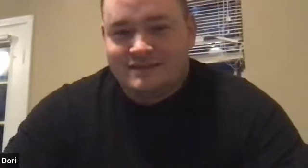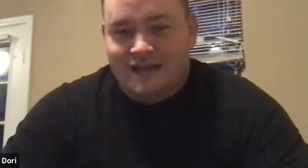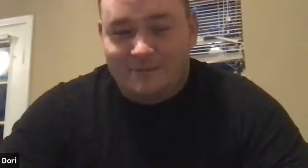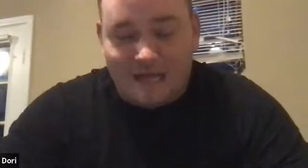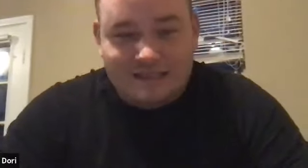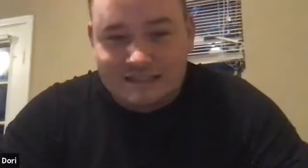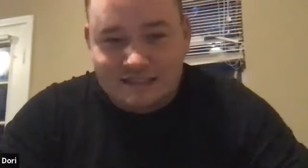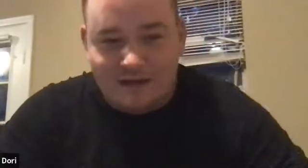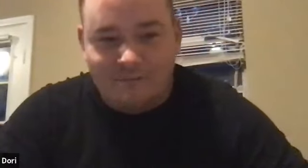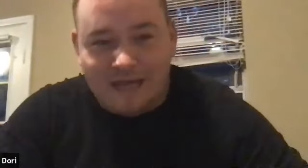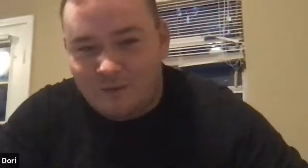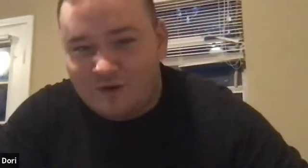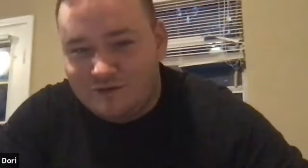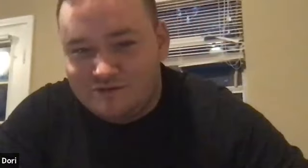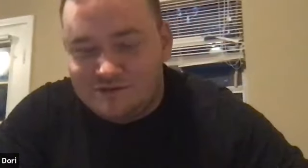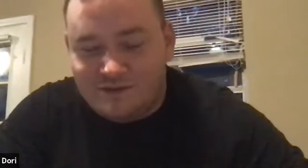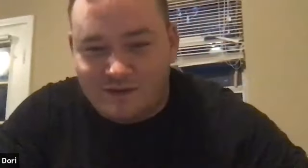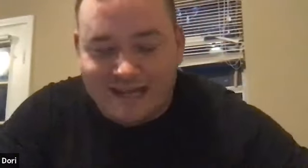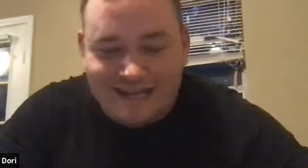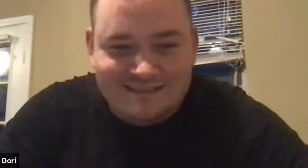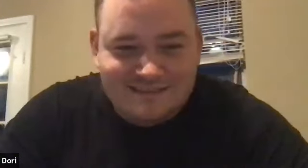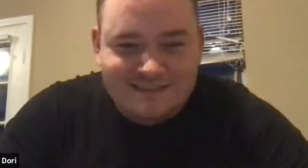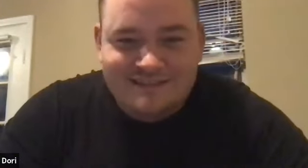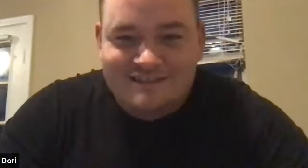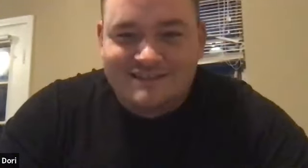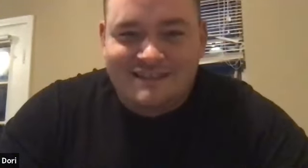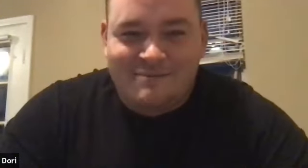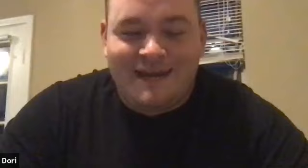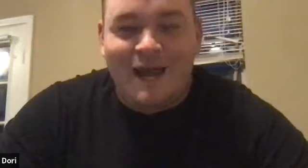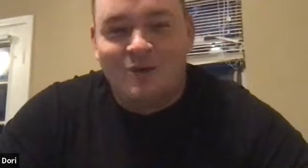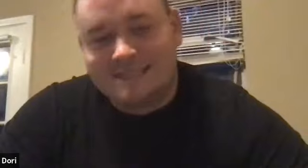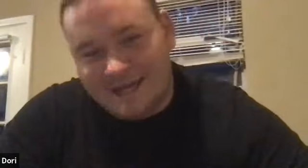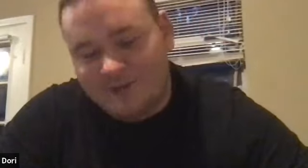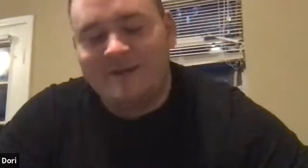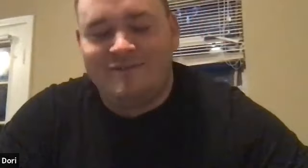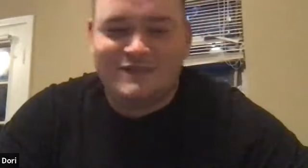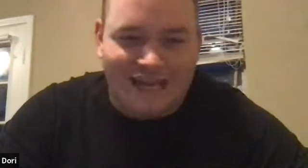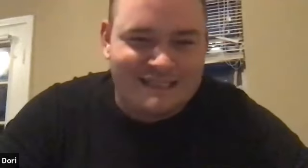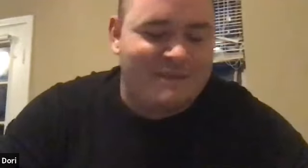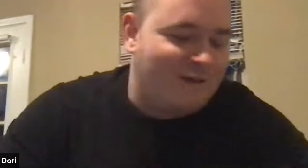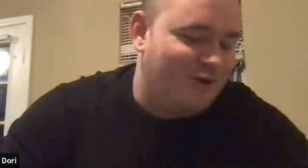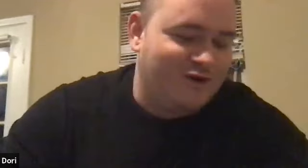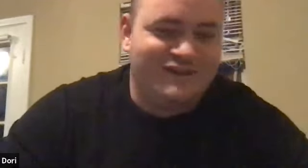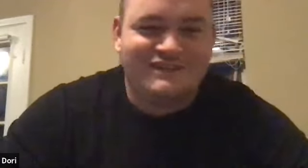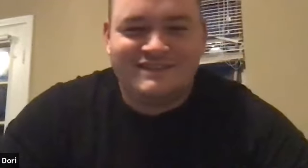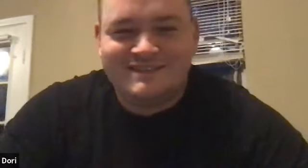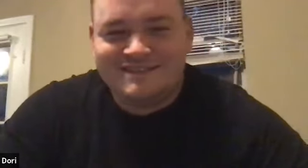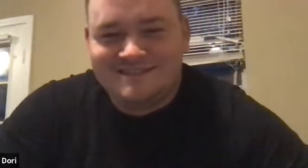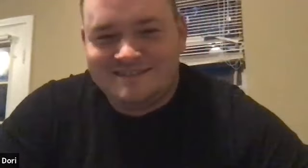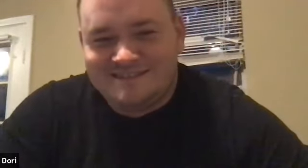I'm not teaching y'all the bad words, so don't ask. But I will tell you if you signed a bad word.